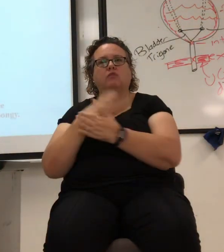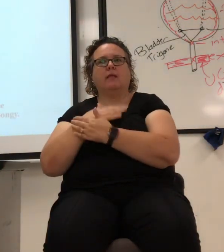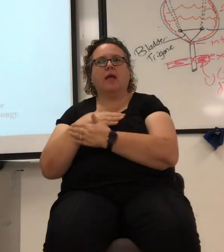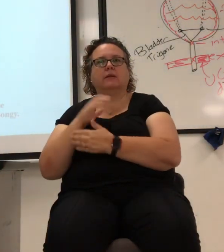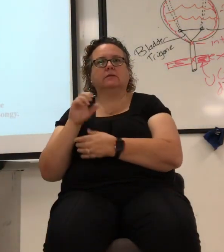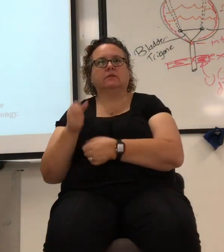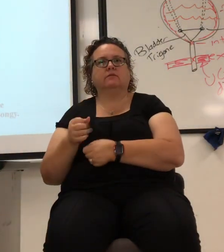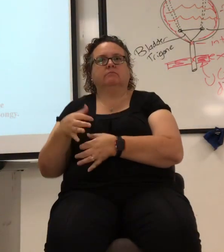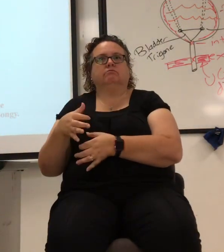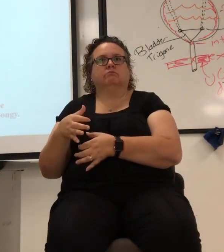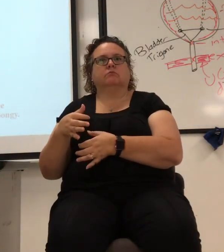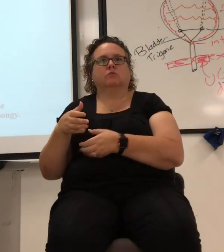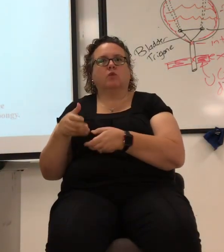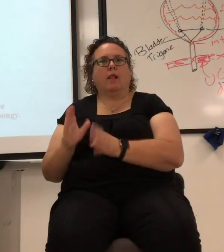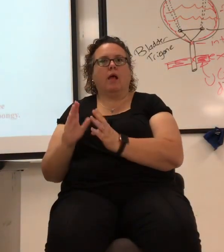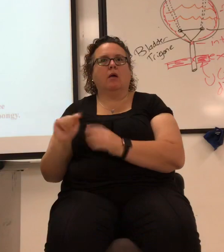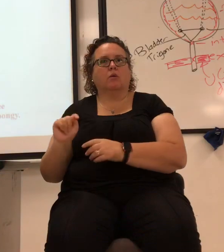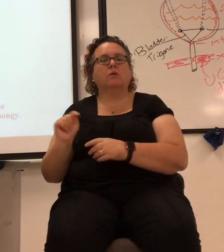contracts.